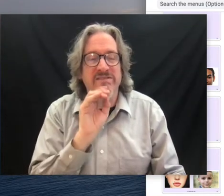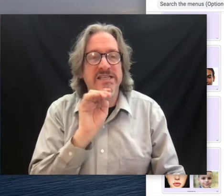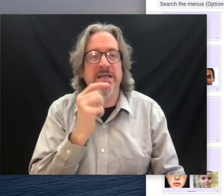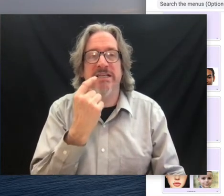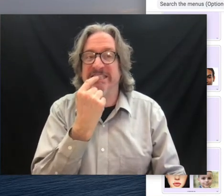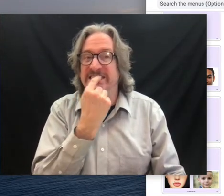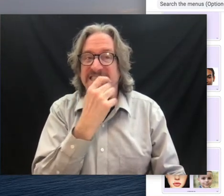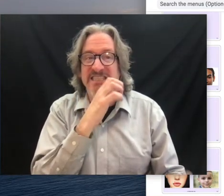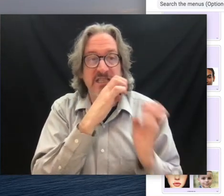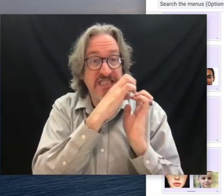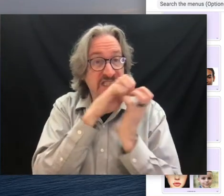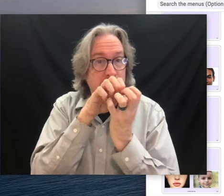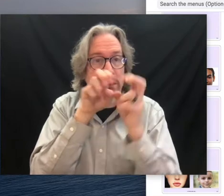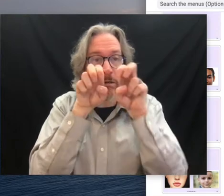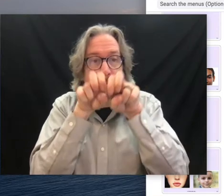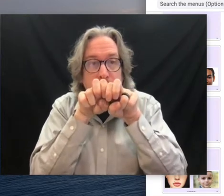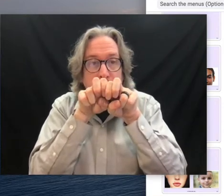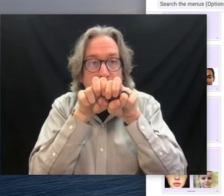I've seen